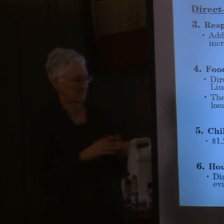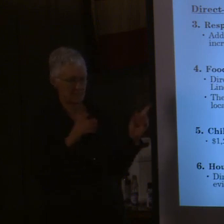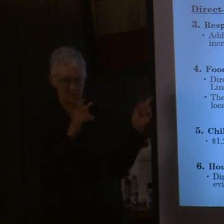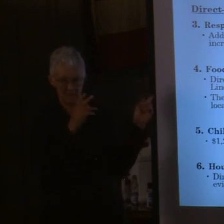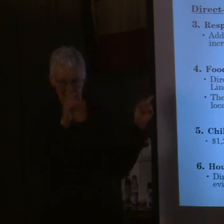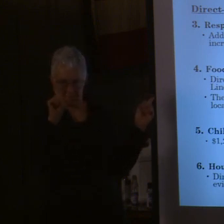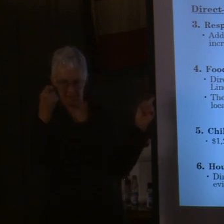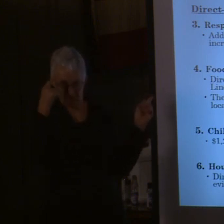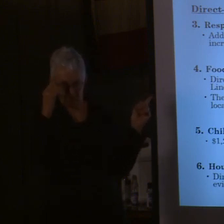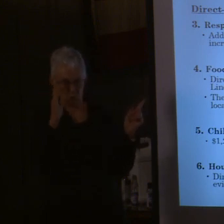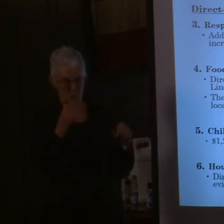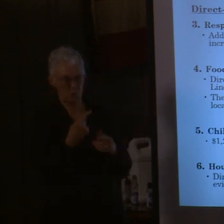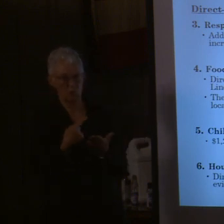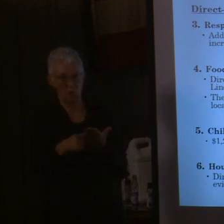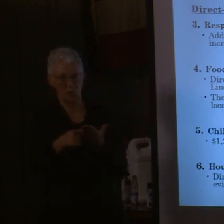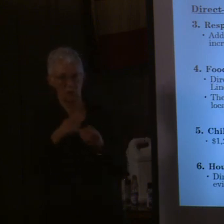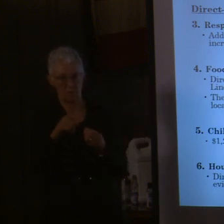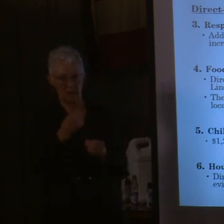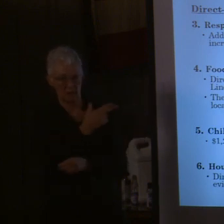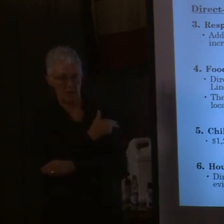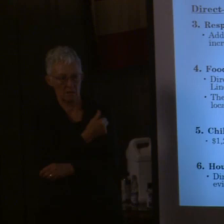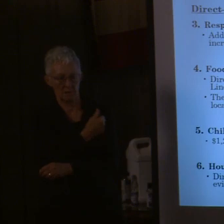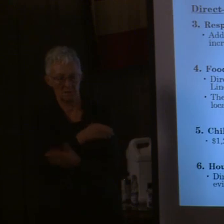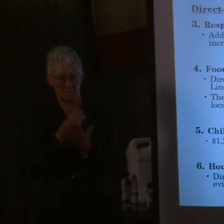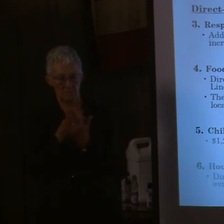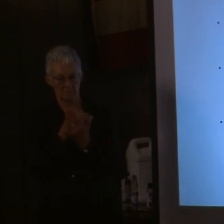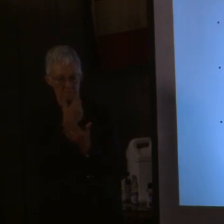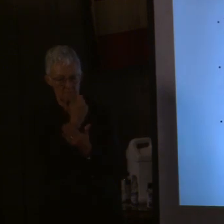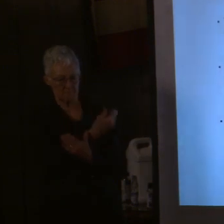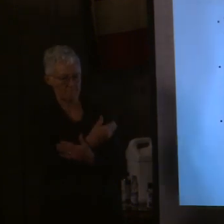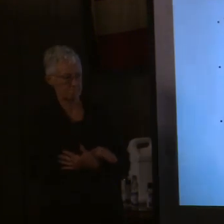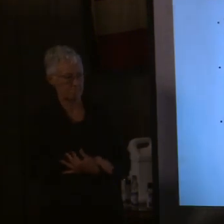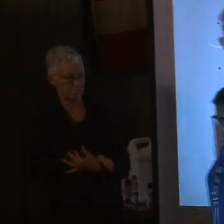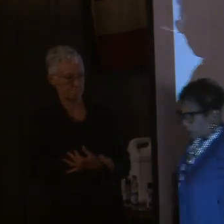speak a little bit more in detail about that. Thank you, Governor.